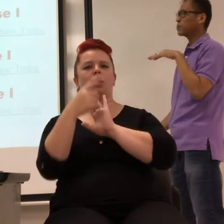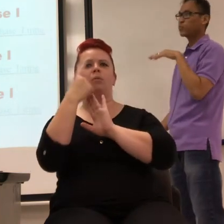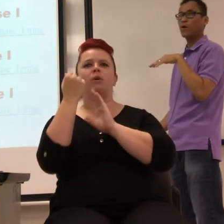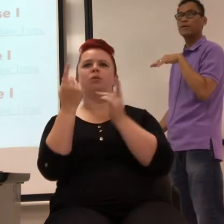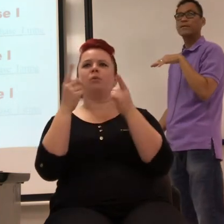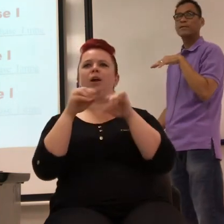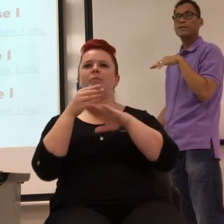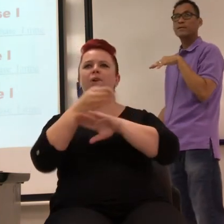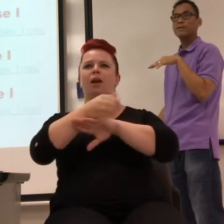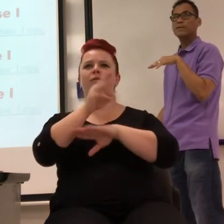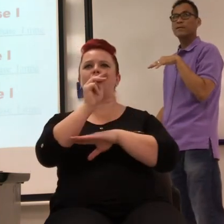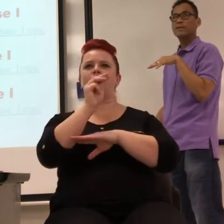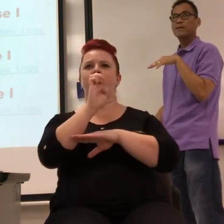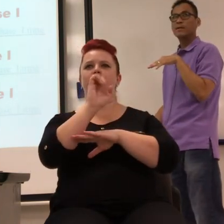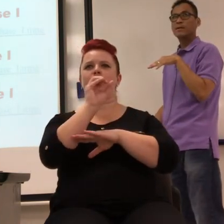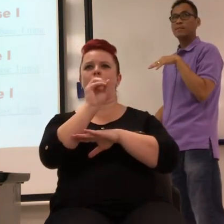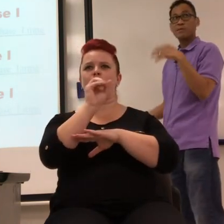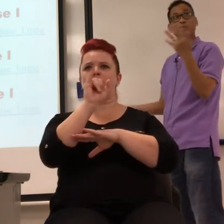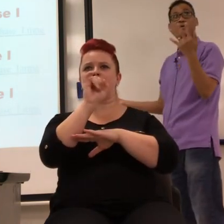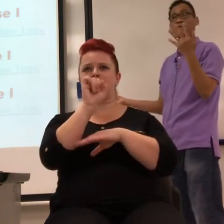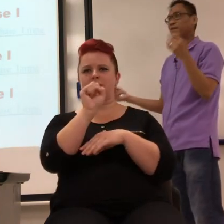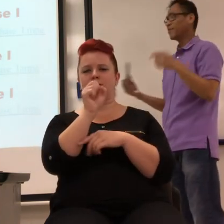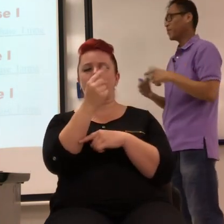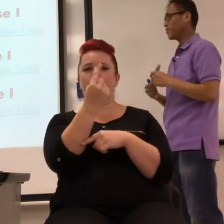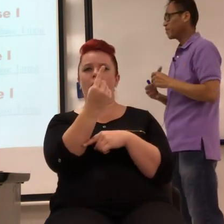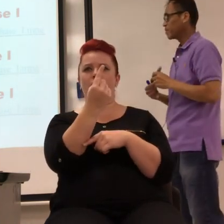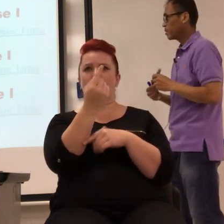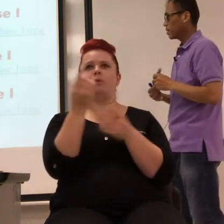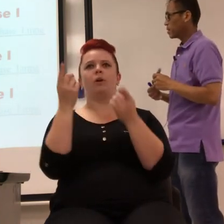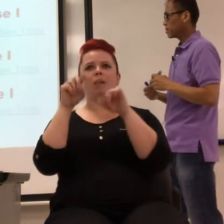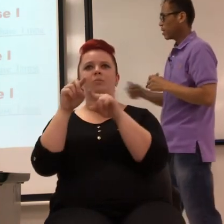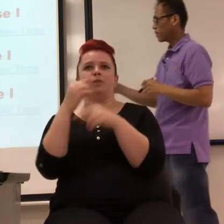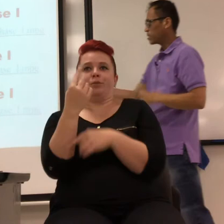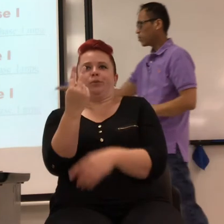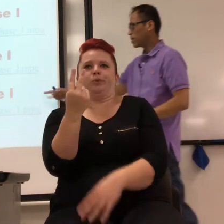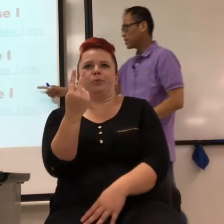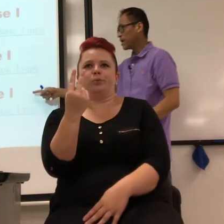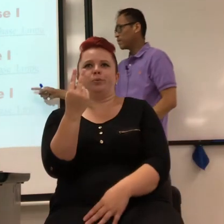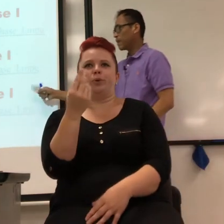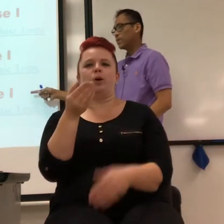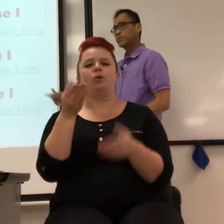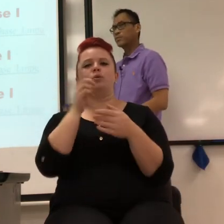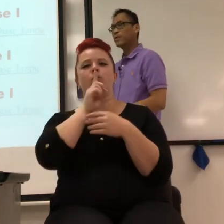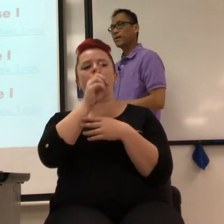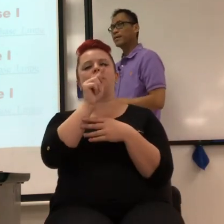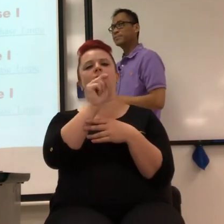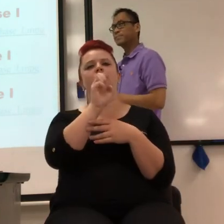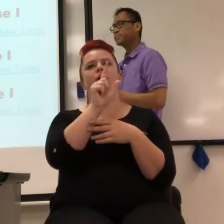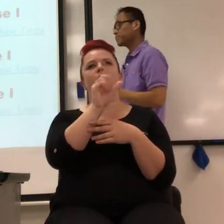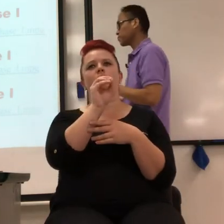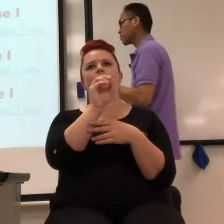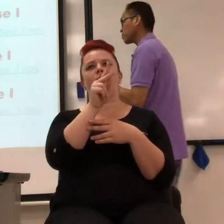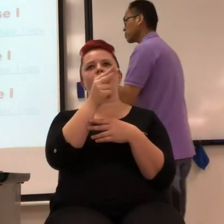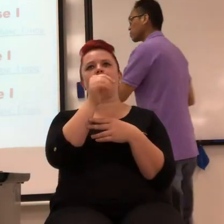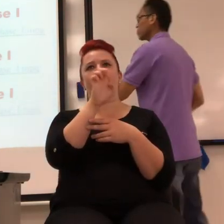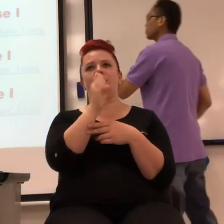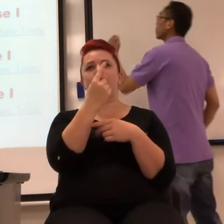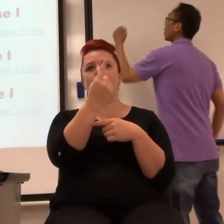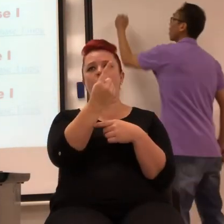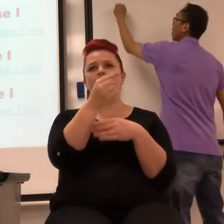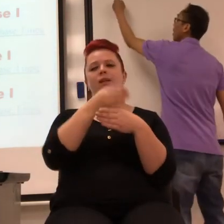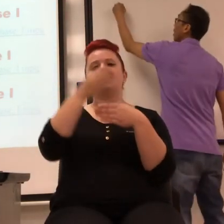after mouse is one? Mouse is two. Mouse is two, yeah, there you go. Okay. So telophase one is the end of mouse is one, yeah. Okay, and